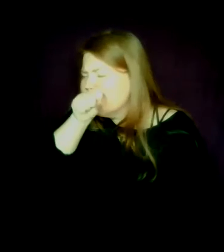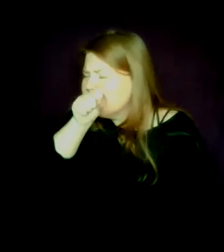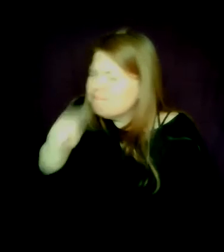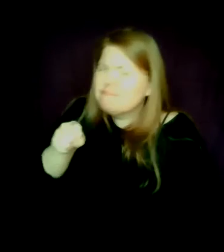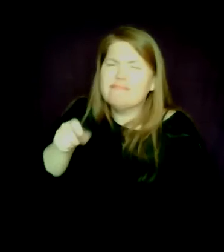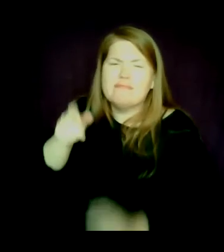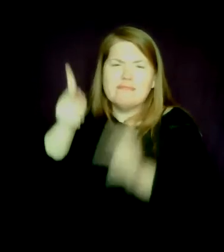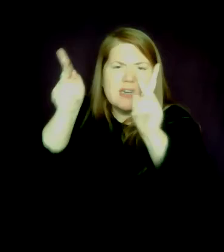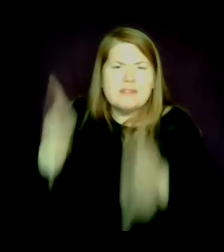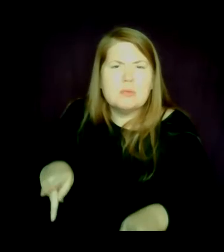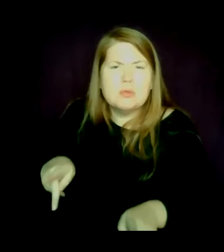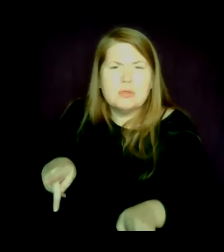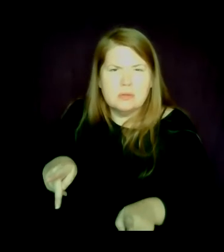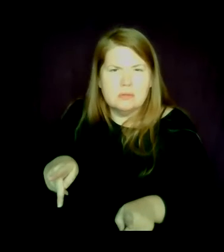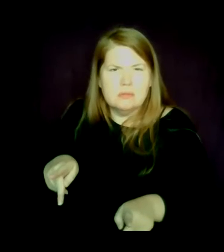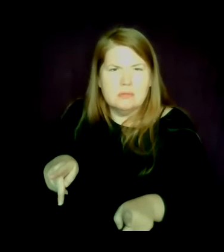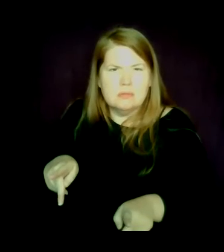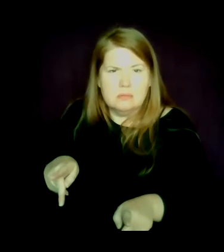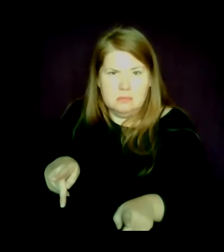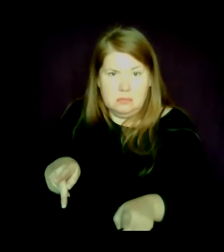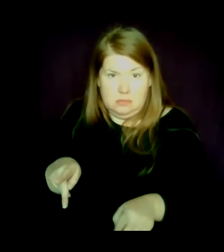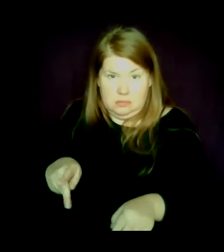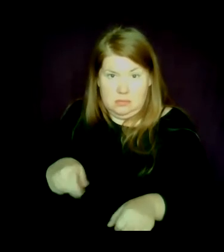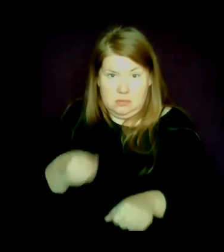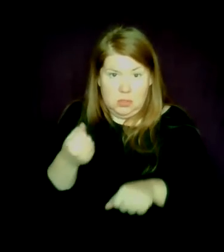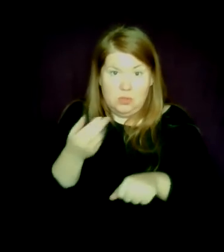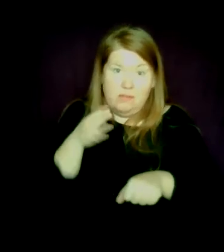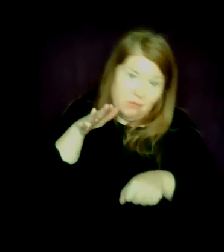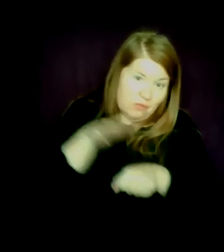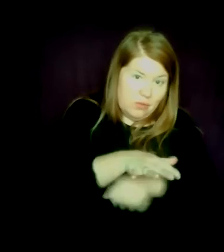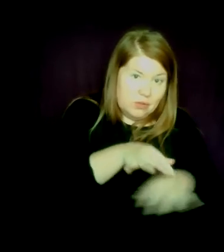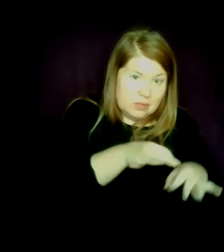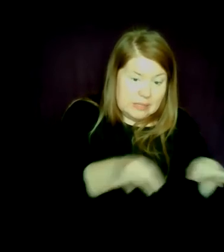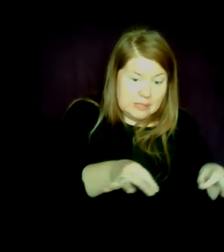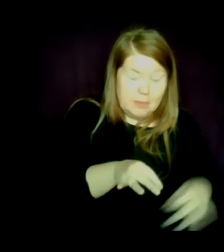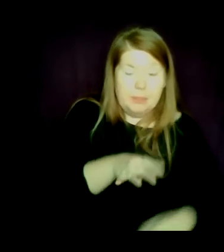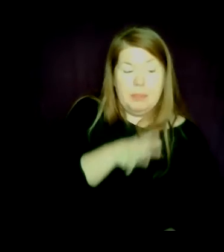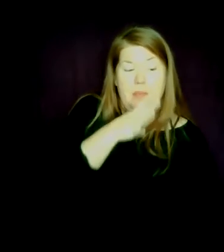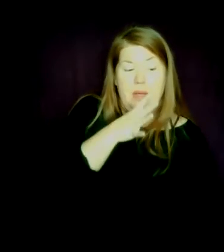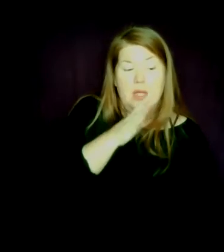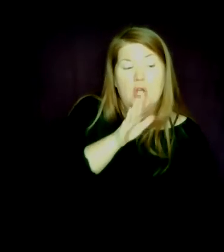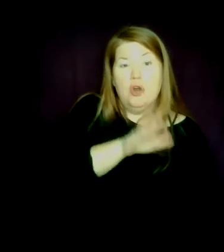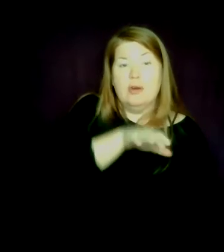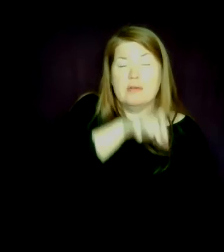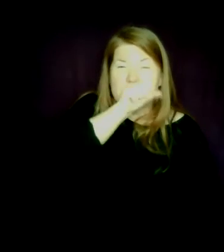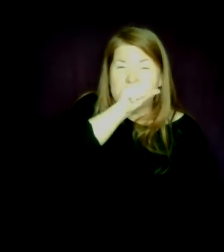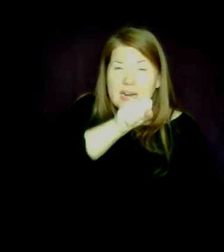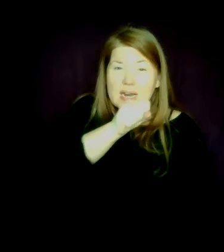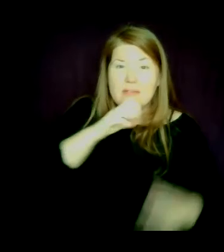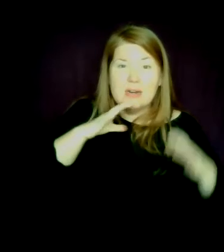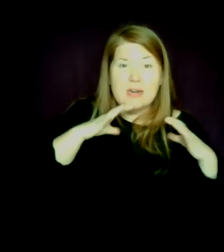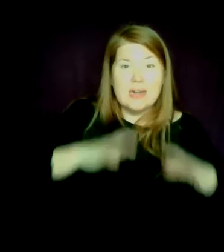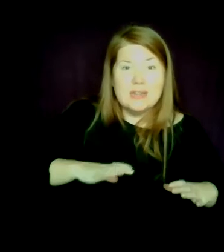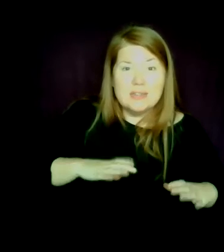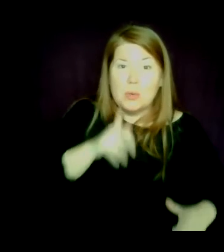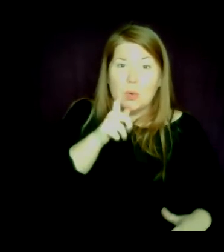salon? Who's her favorite customer? We're going to use it in a full sentence. Her favorite customer is Shauna, her